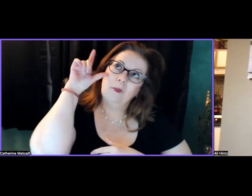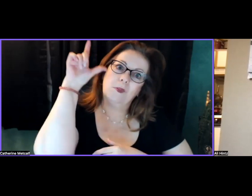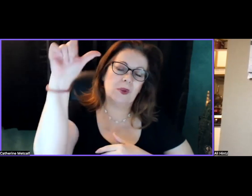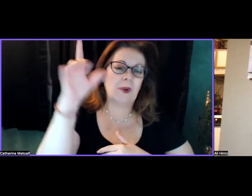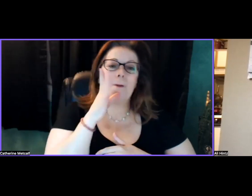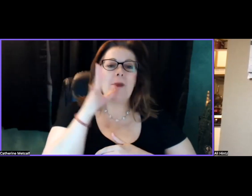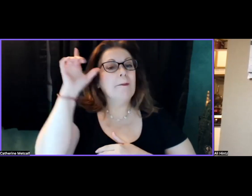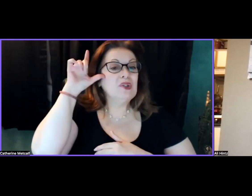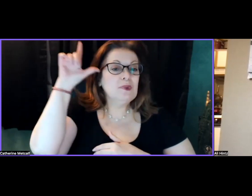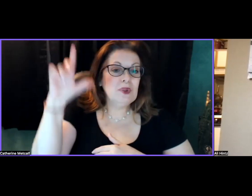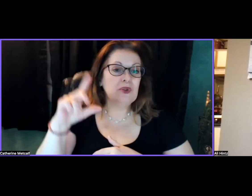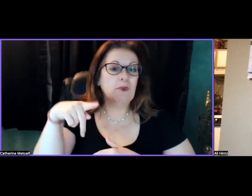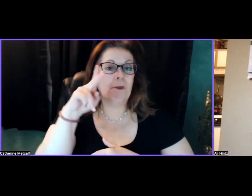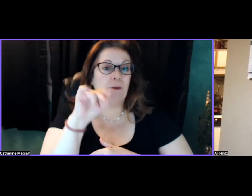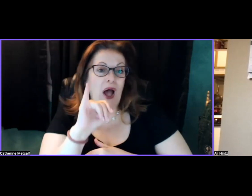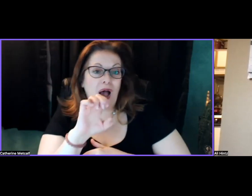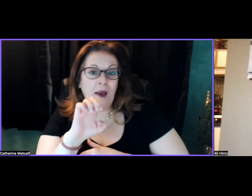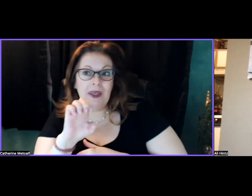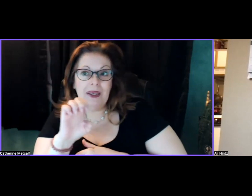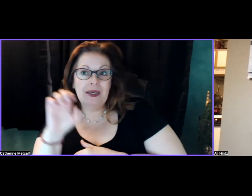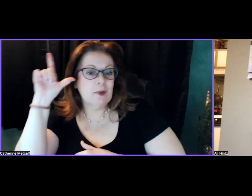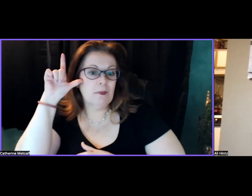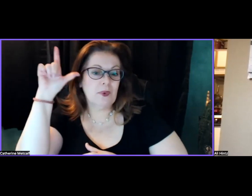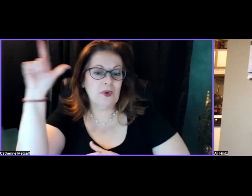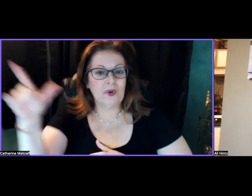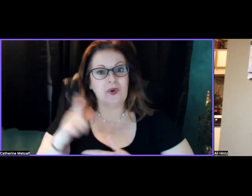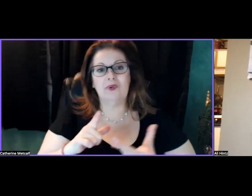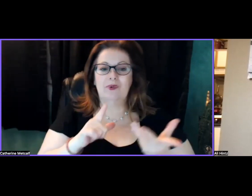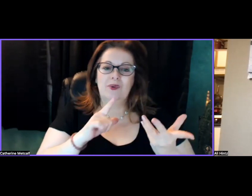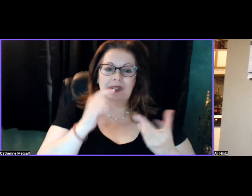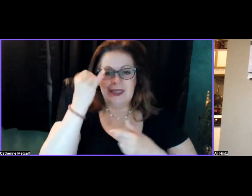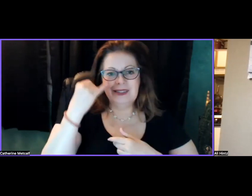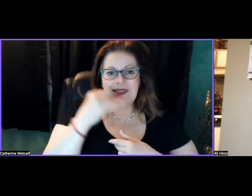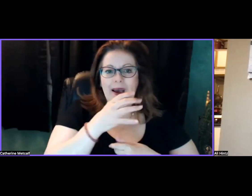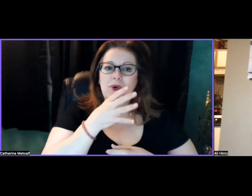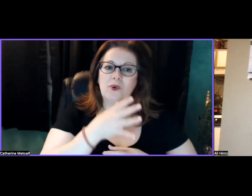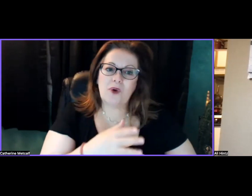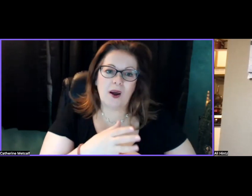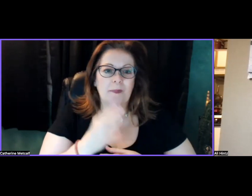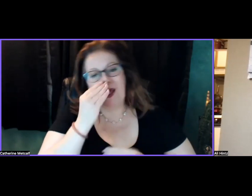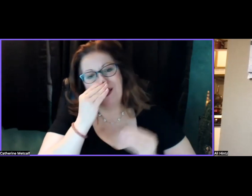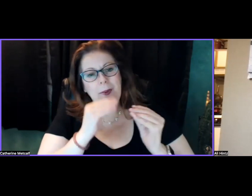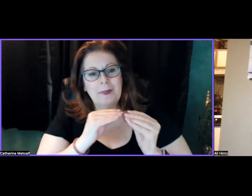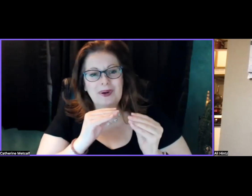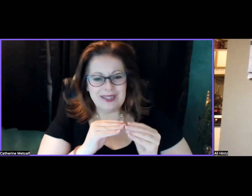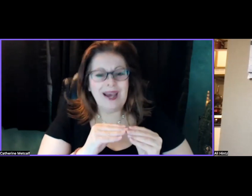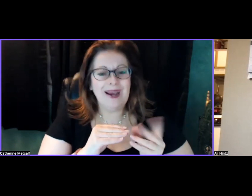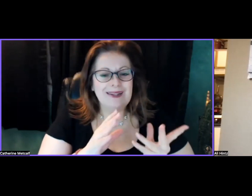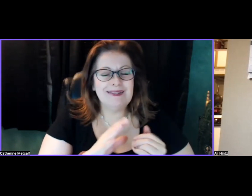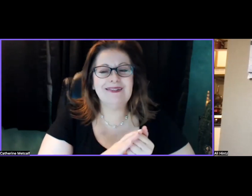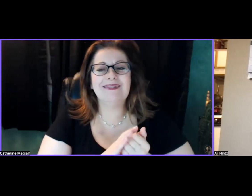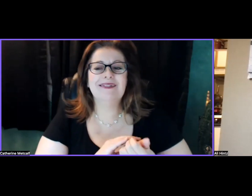Irish great-grandmother who pretended she was Italian's moons, stuffed with parsley,